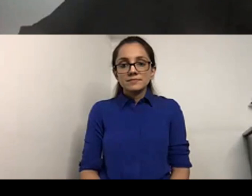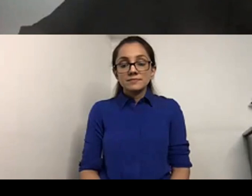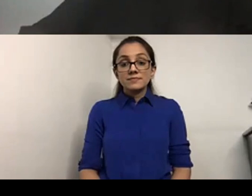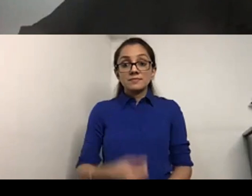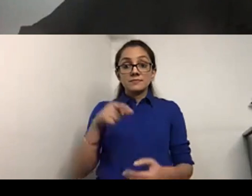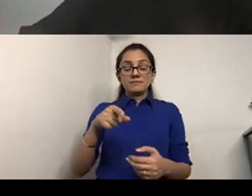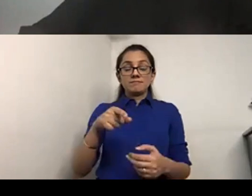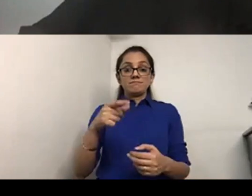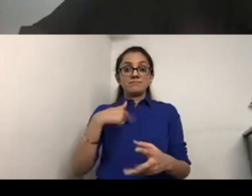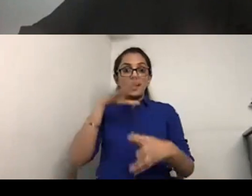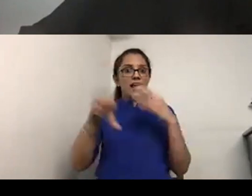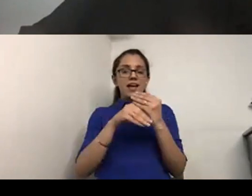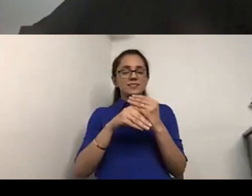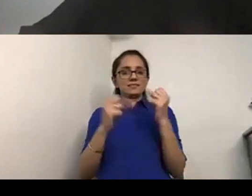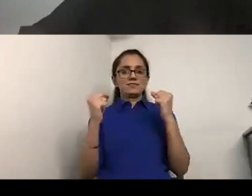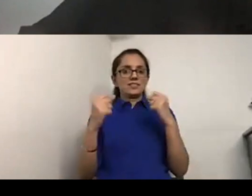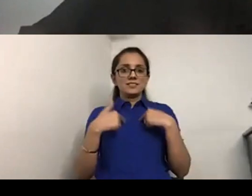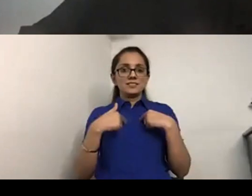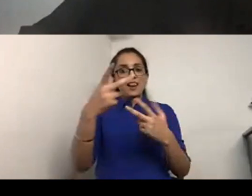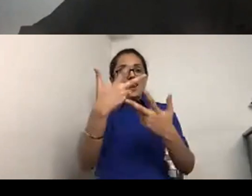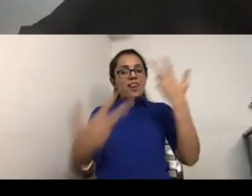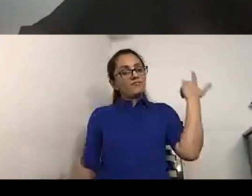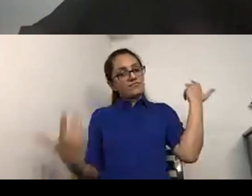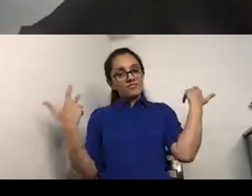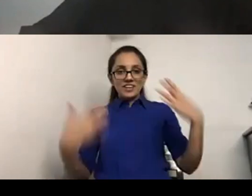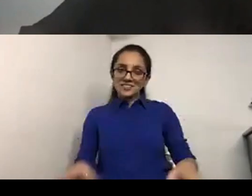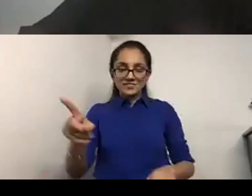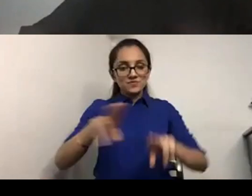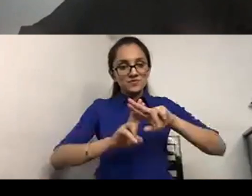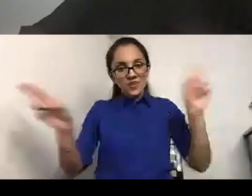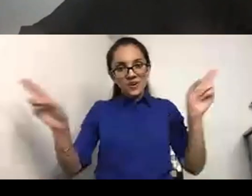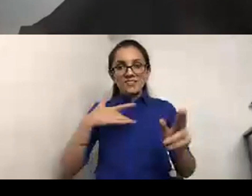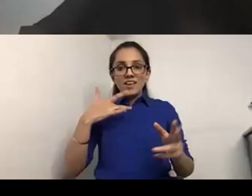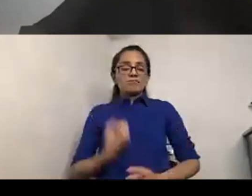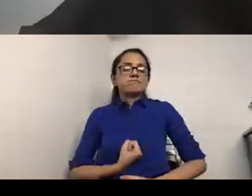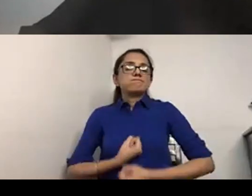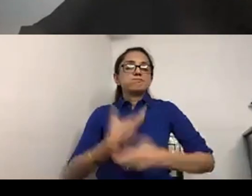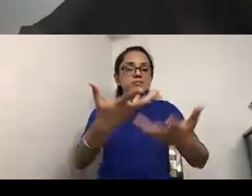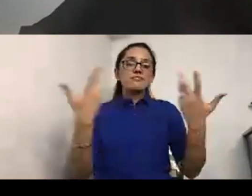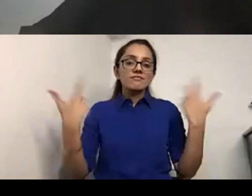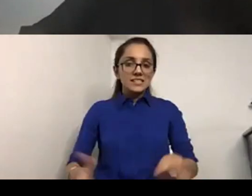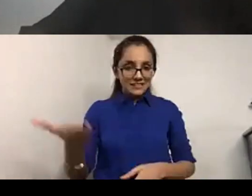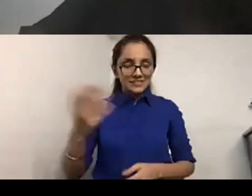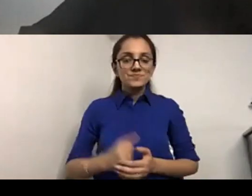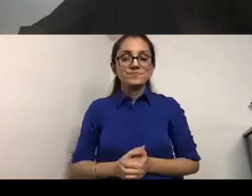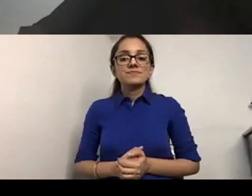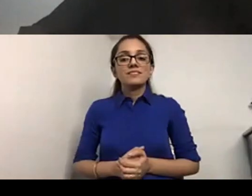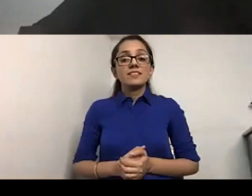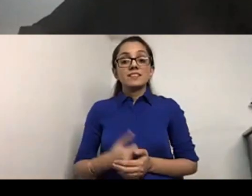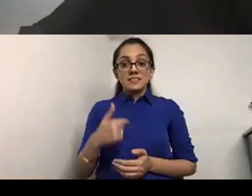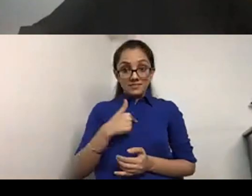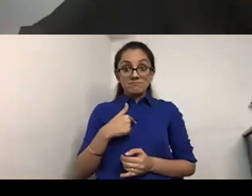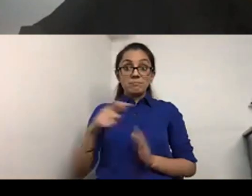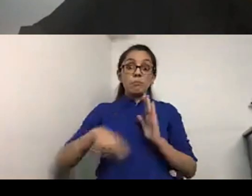It's difficult to add anything because Shanta has covered all our feelings about this project. For us, it